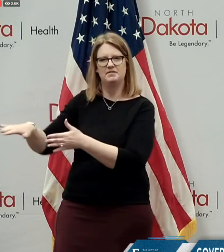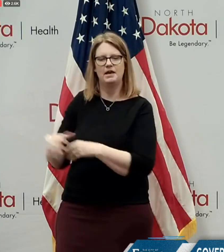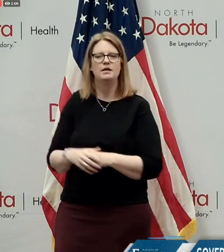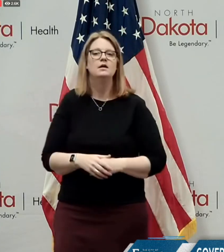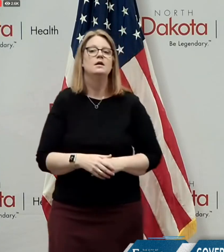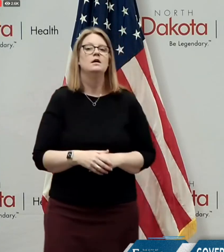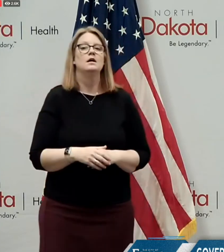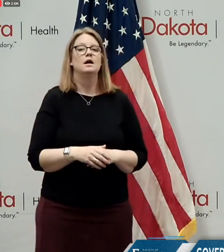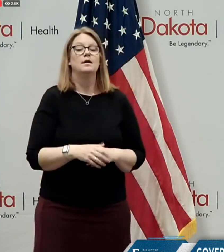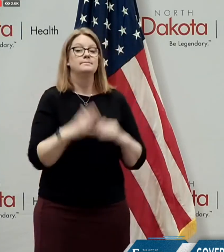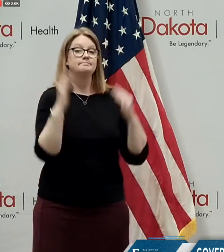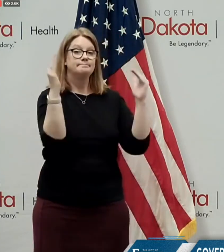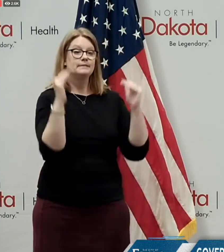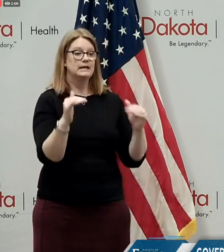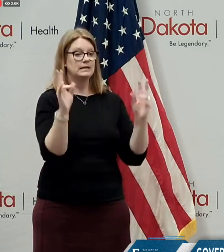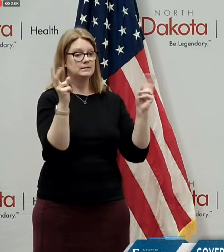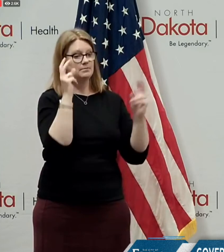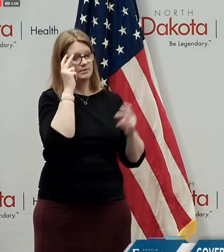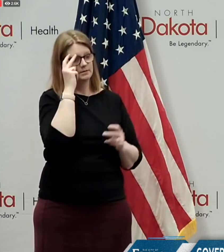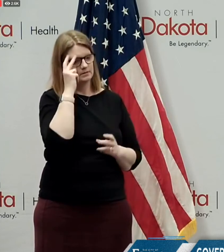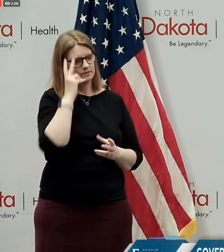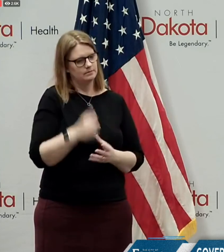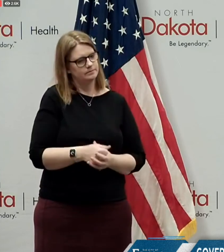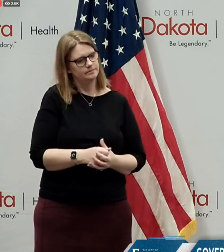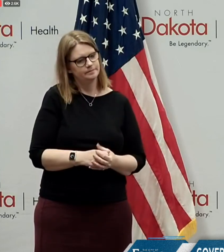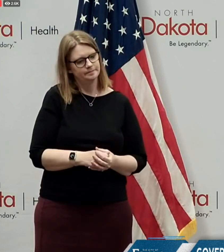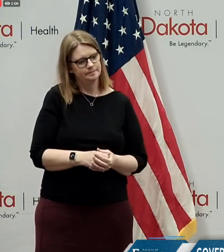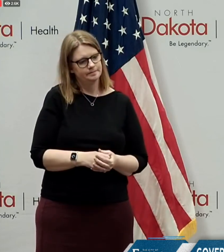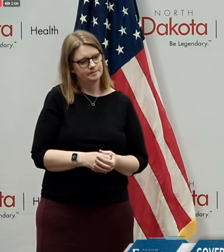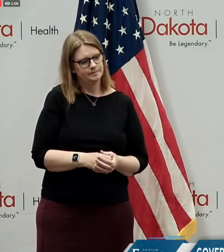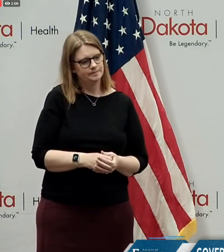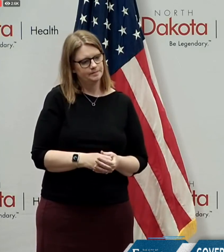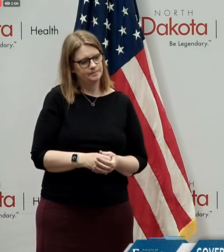topic, which is